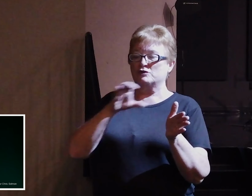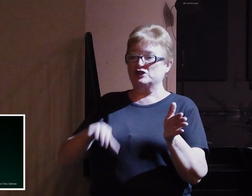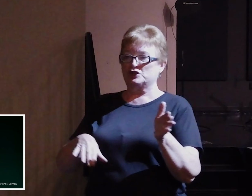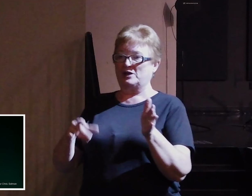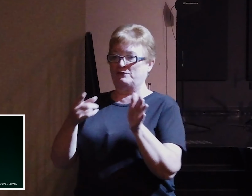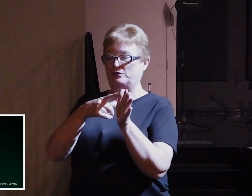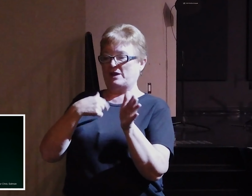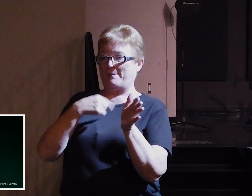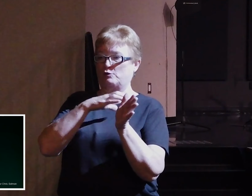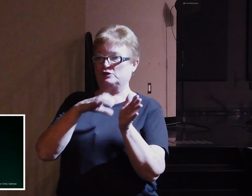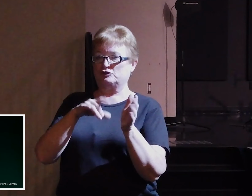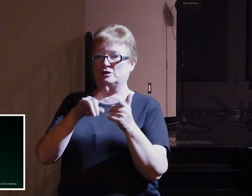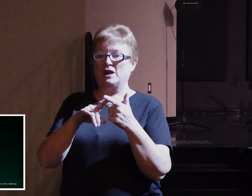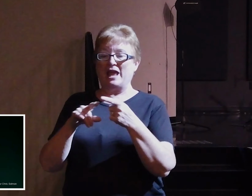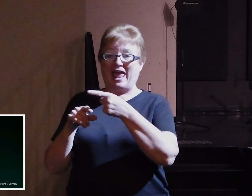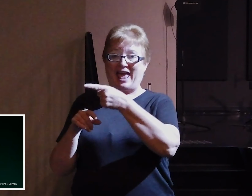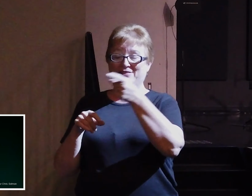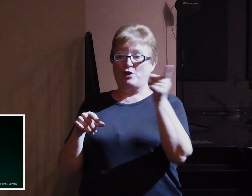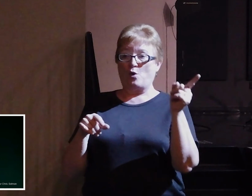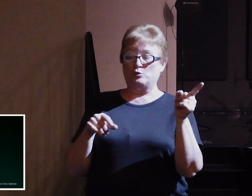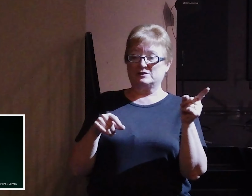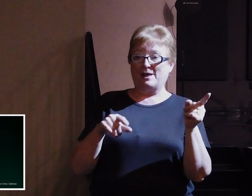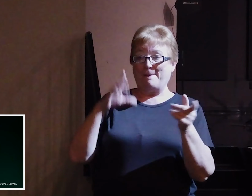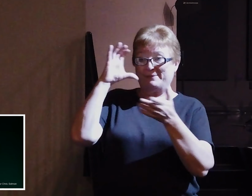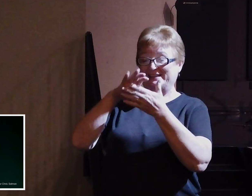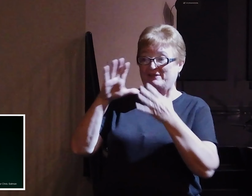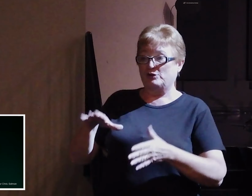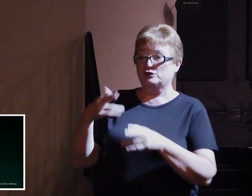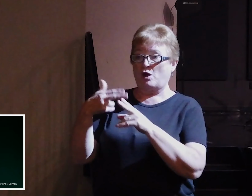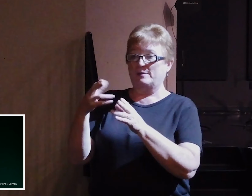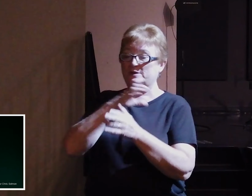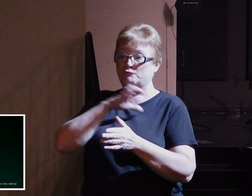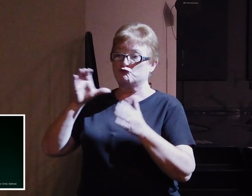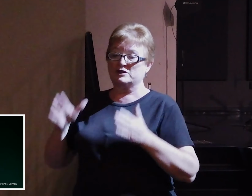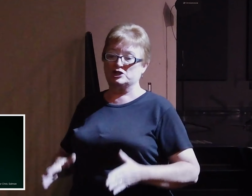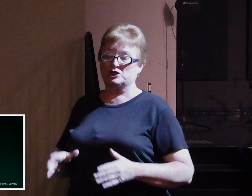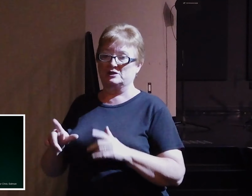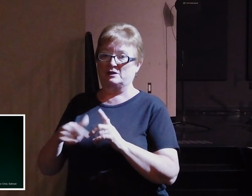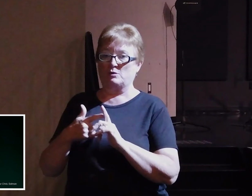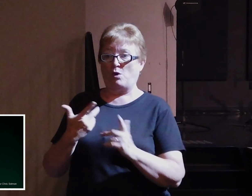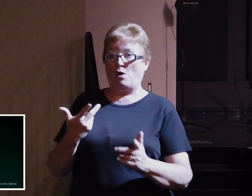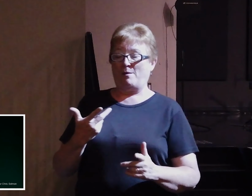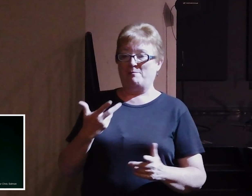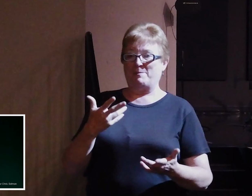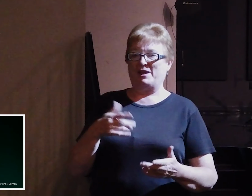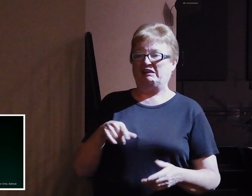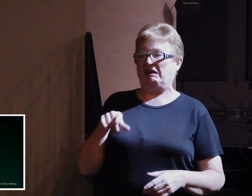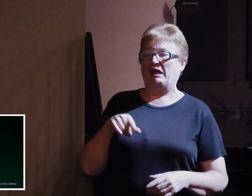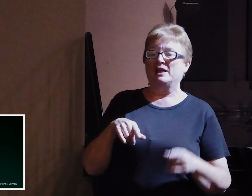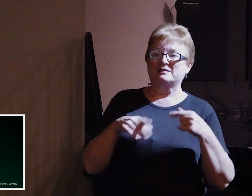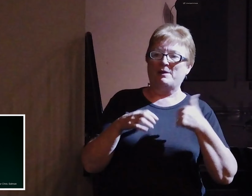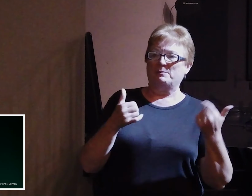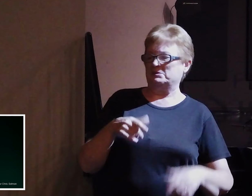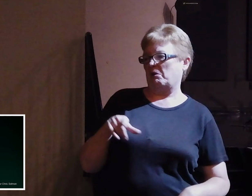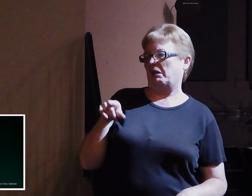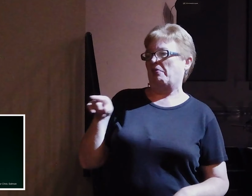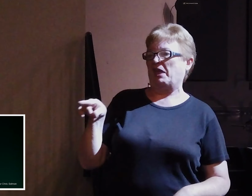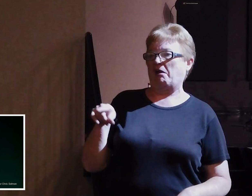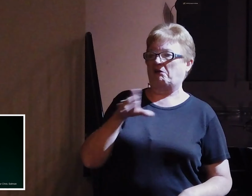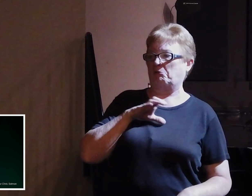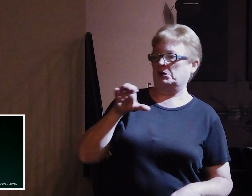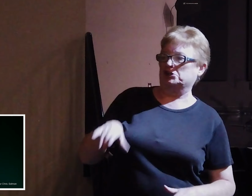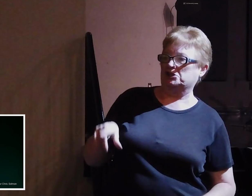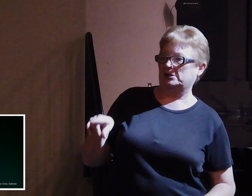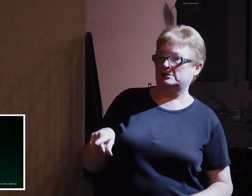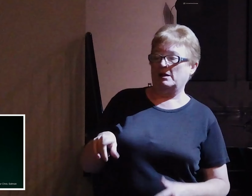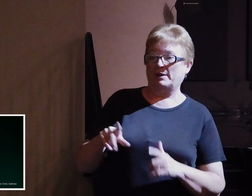unbelievers in Antioch called the believers there Christian. Perhaps it's like almost a derogatory term. Ah, there's Christians. But then they kind of like